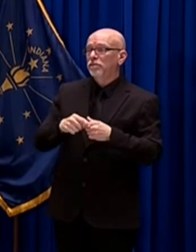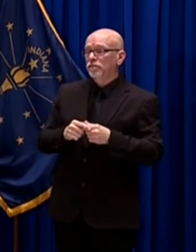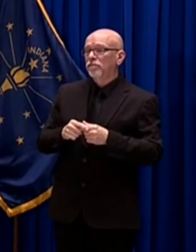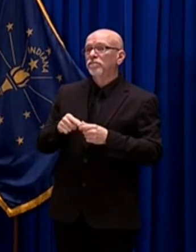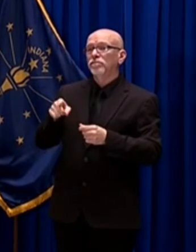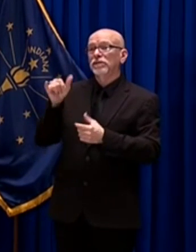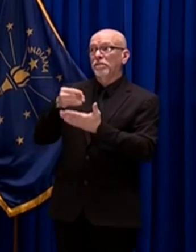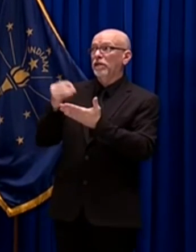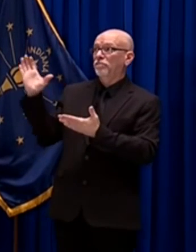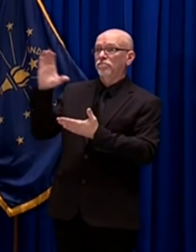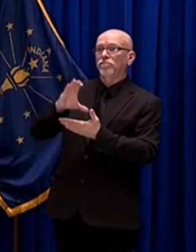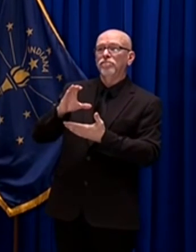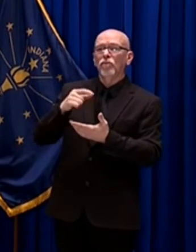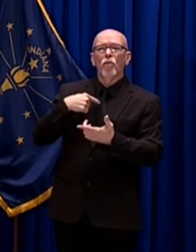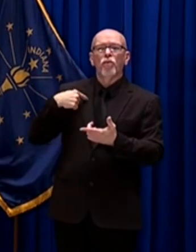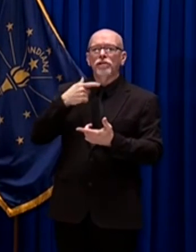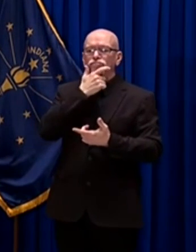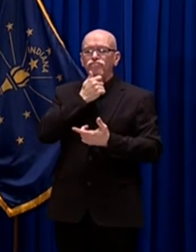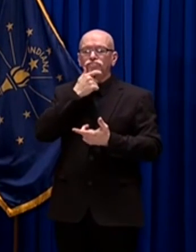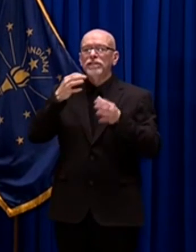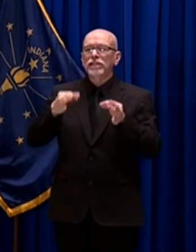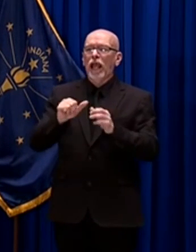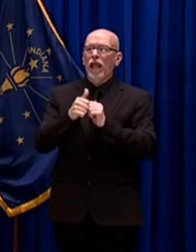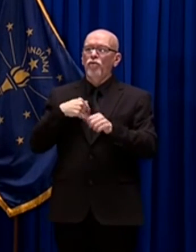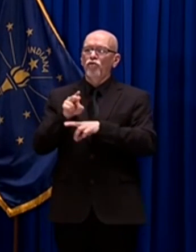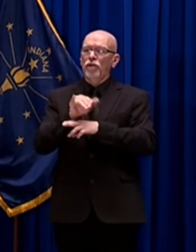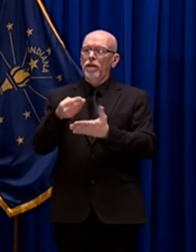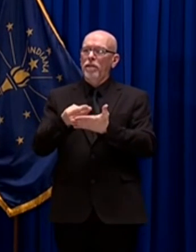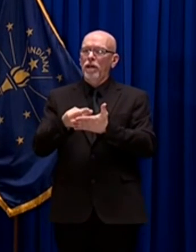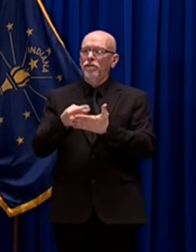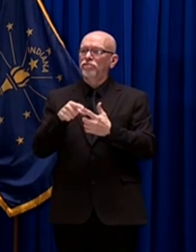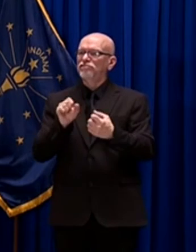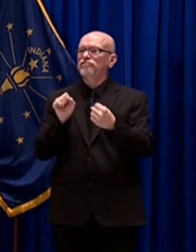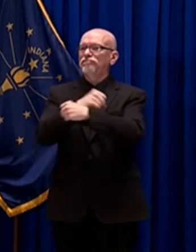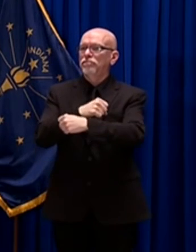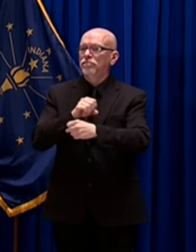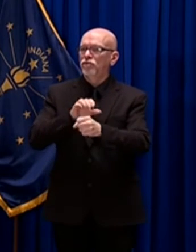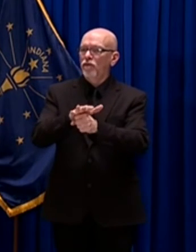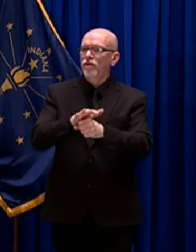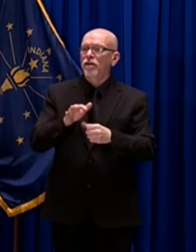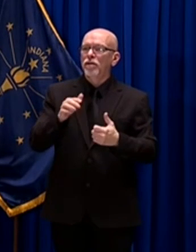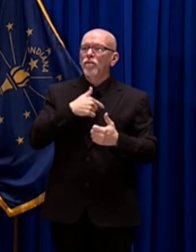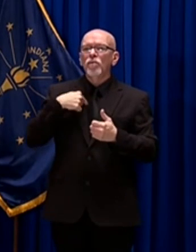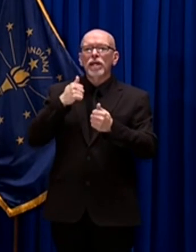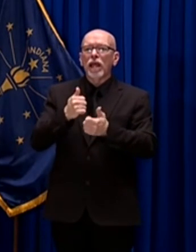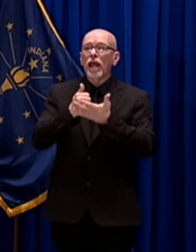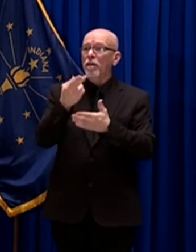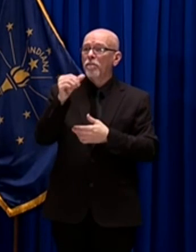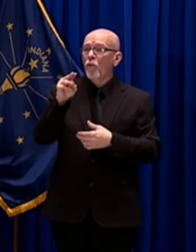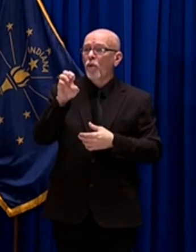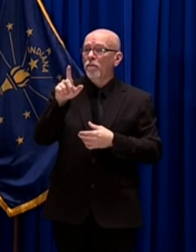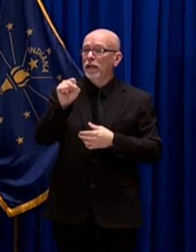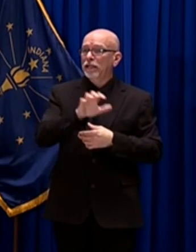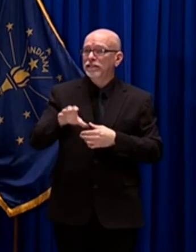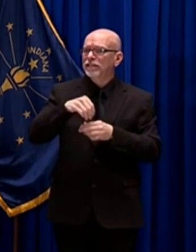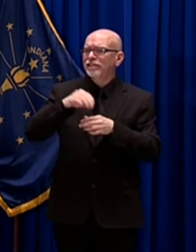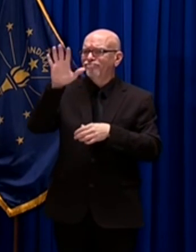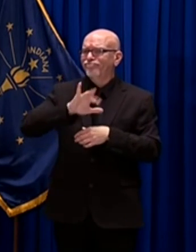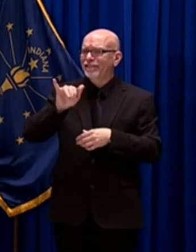to use as we see fit to fight back. That's how we're going to be able to help the homeless throughout the state of